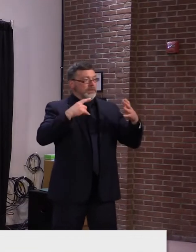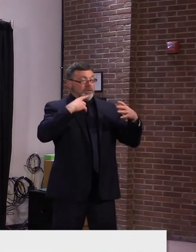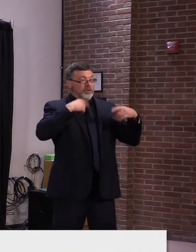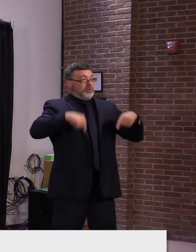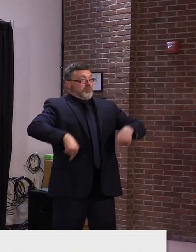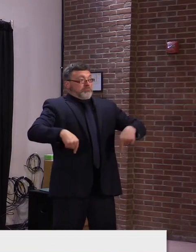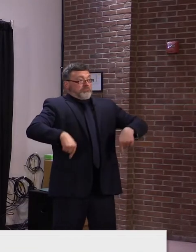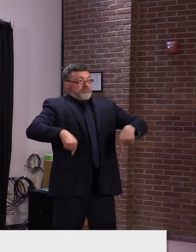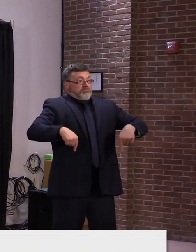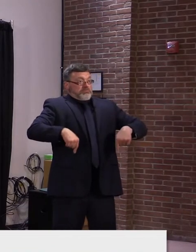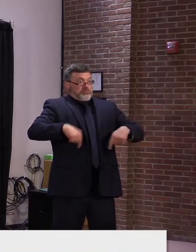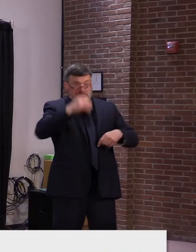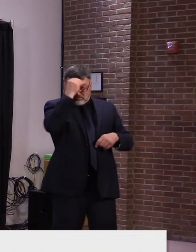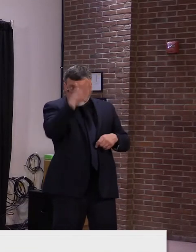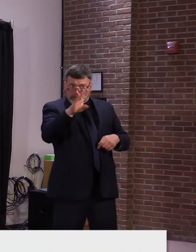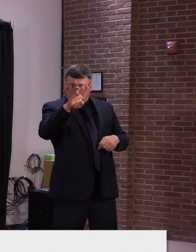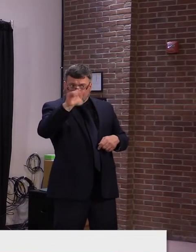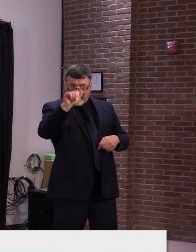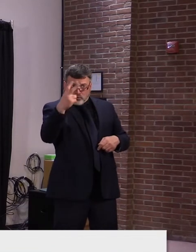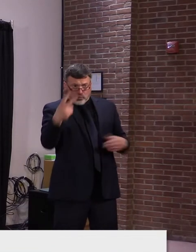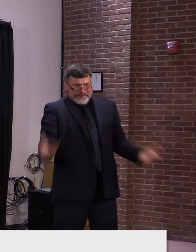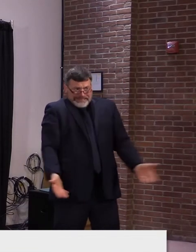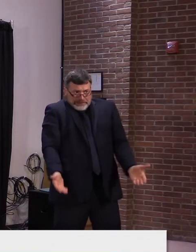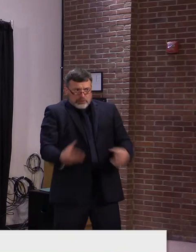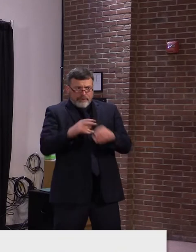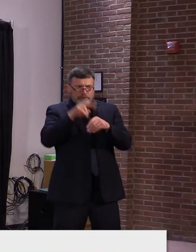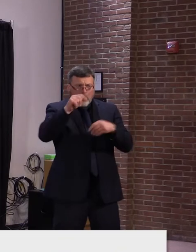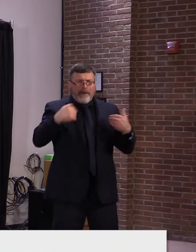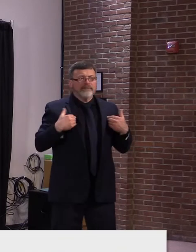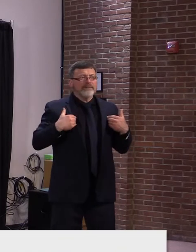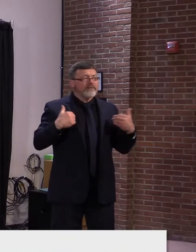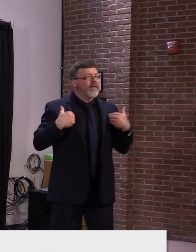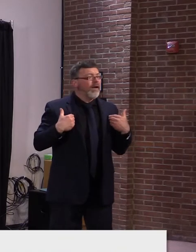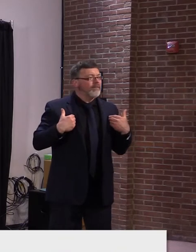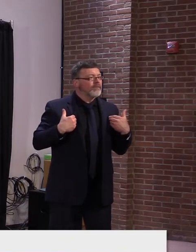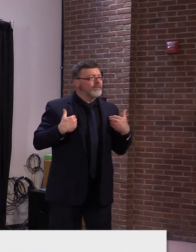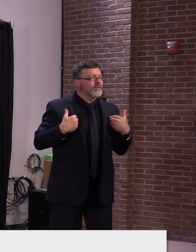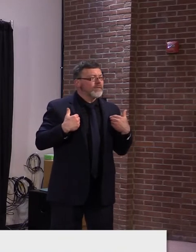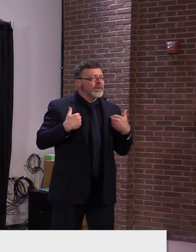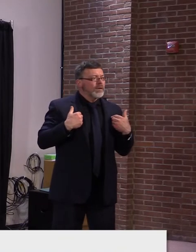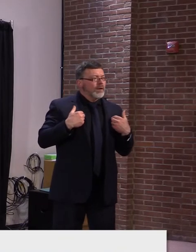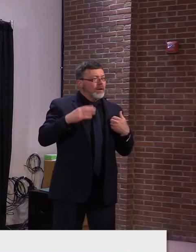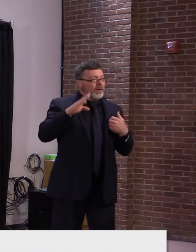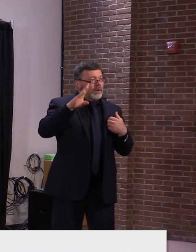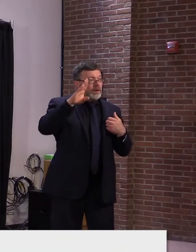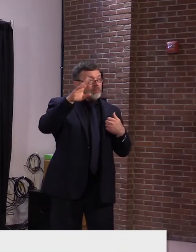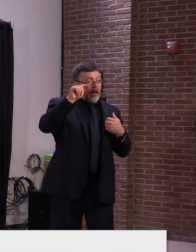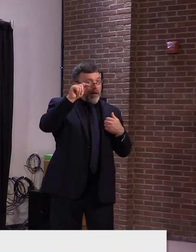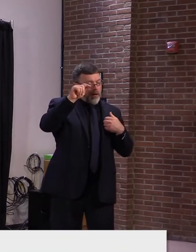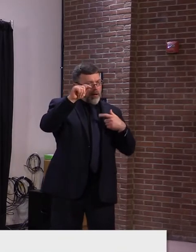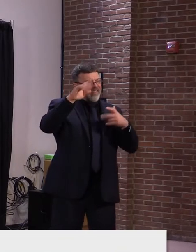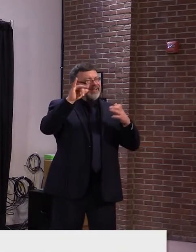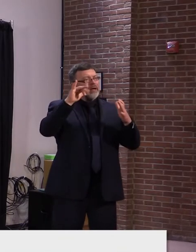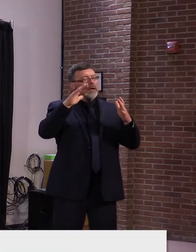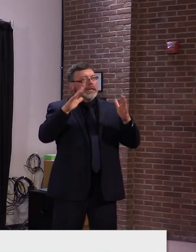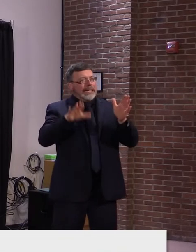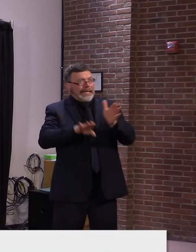United States. It doesn't seem to be as large a proportion of cases as the original Omicron